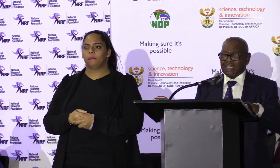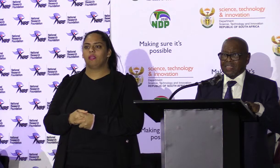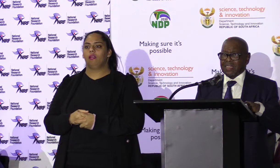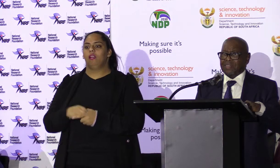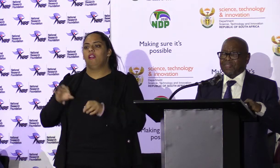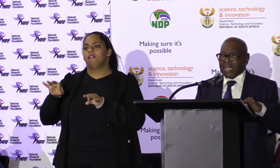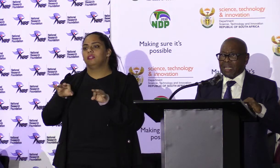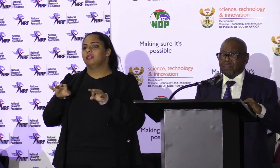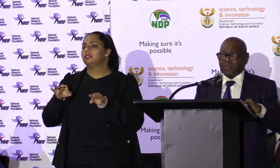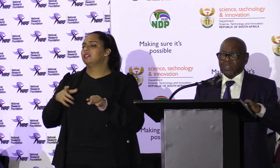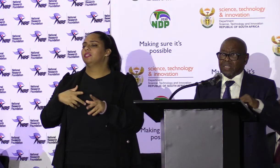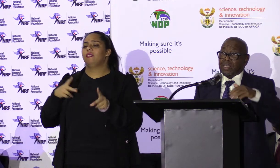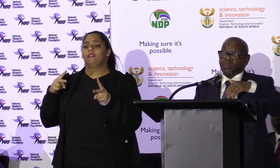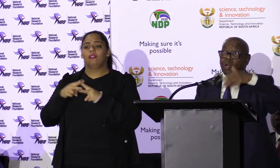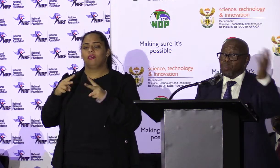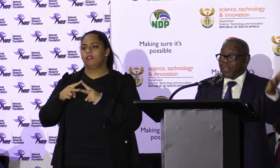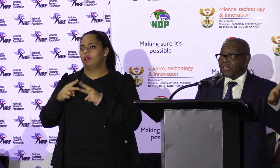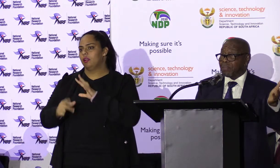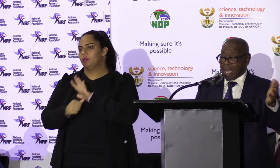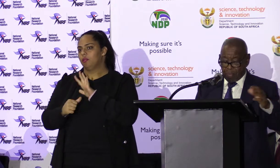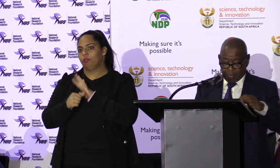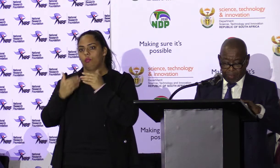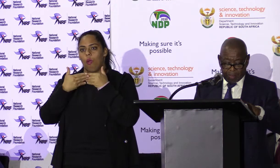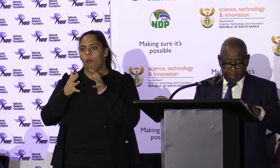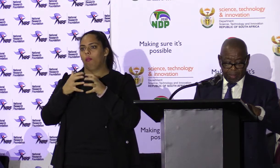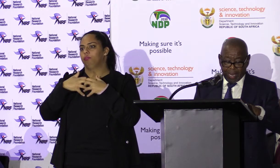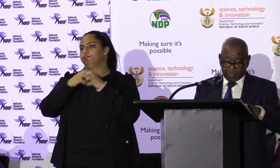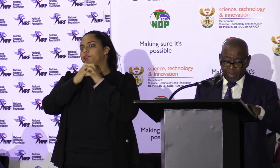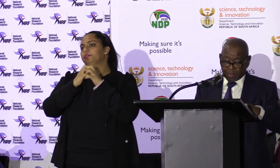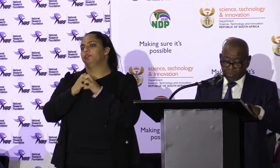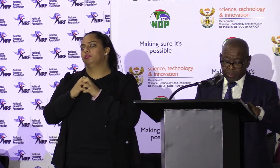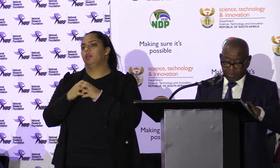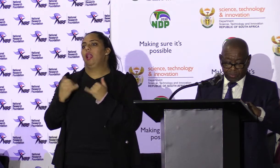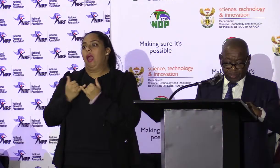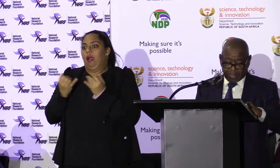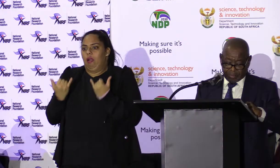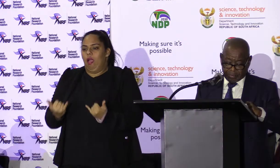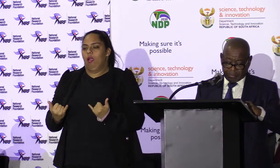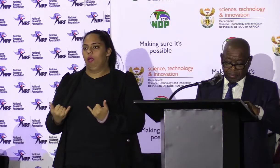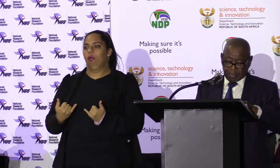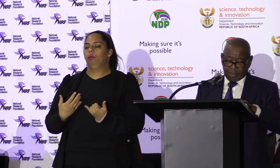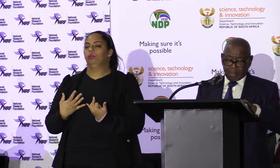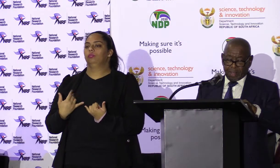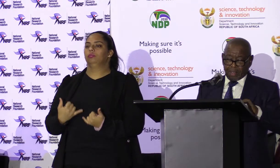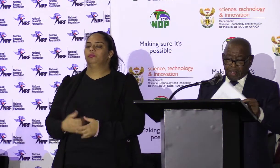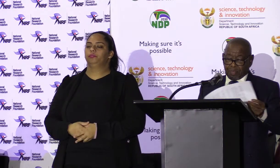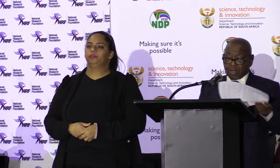Facilities like these, it's very important that we open them up like we are doing today.